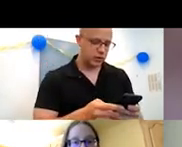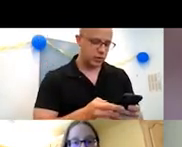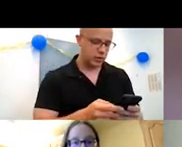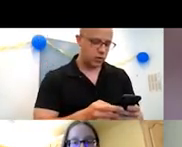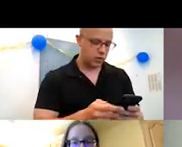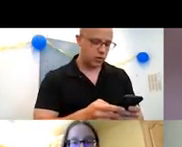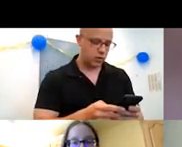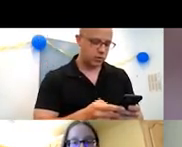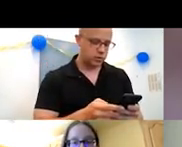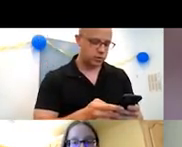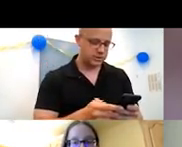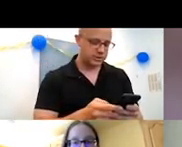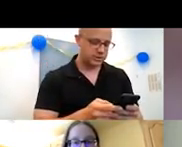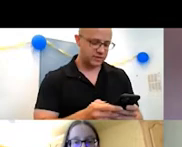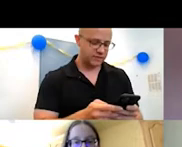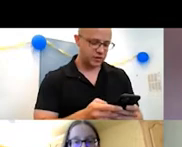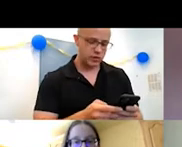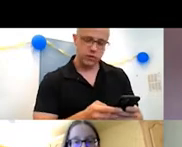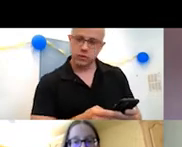Oh, clear.